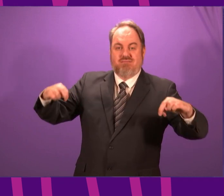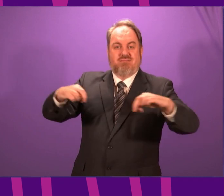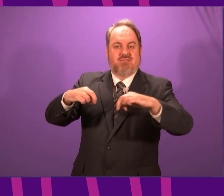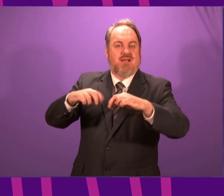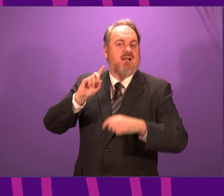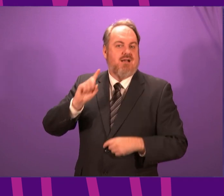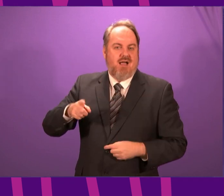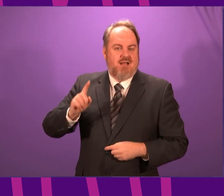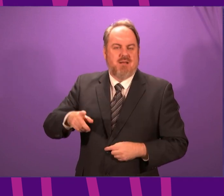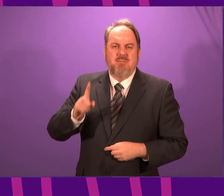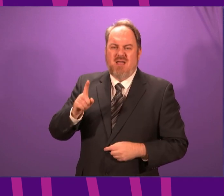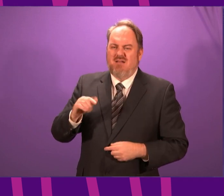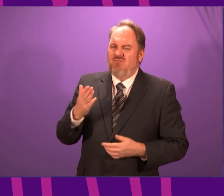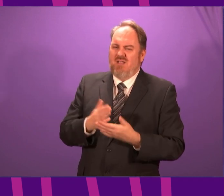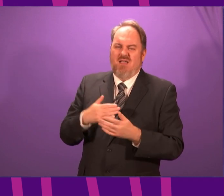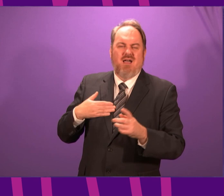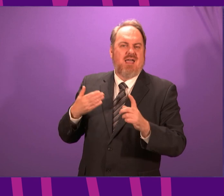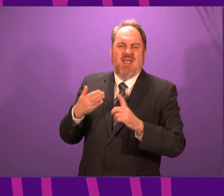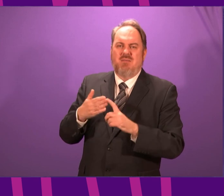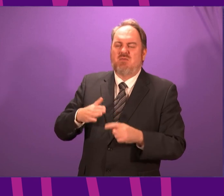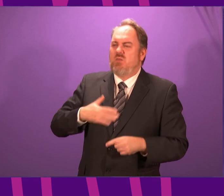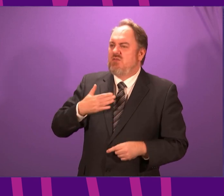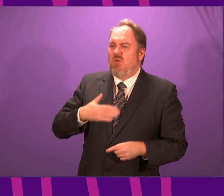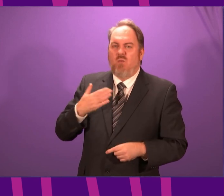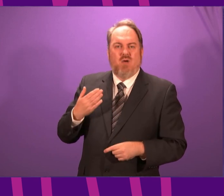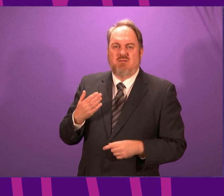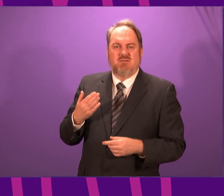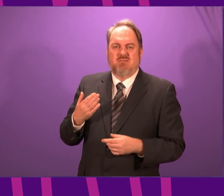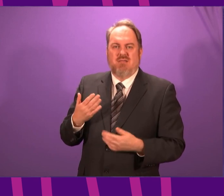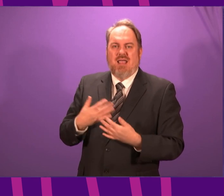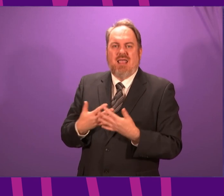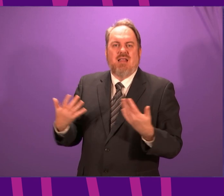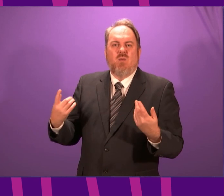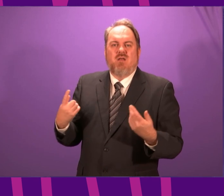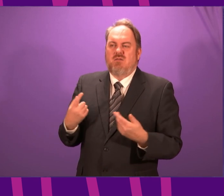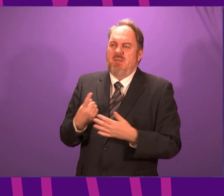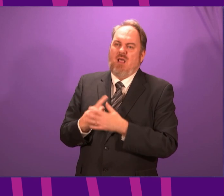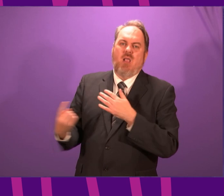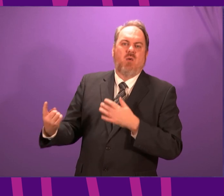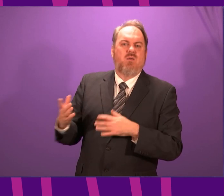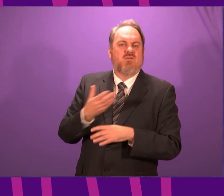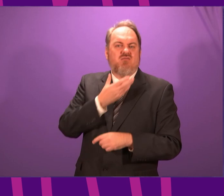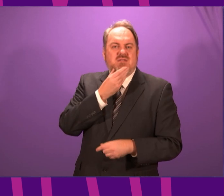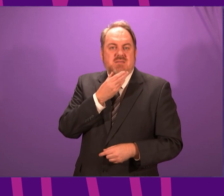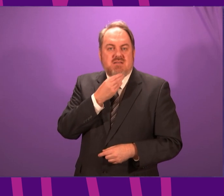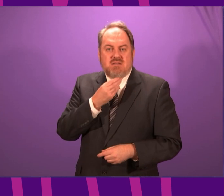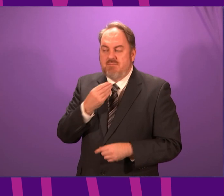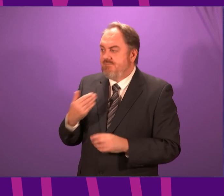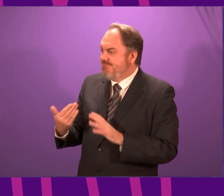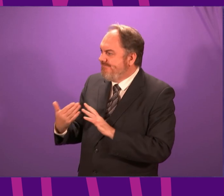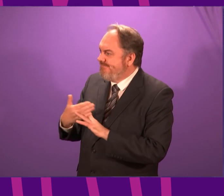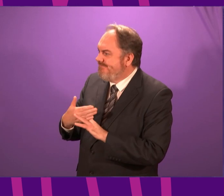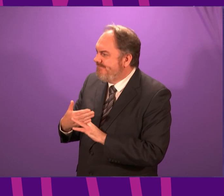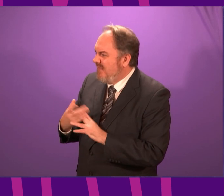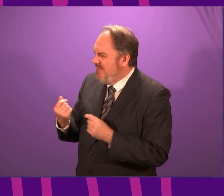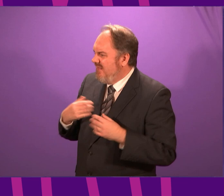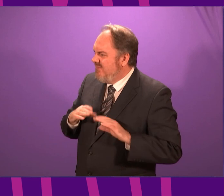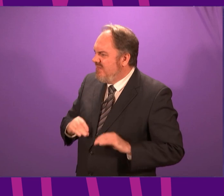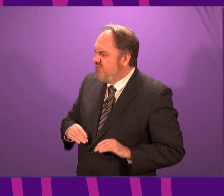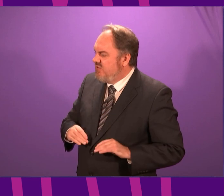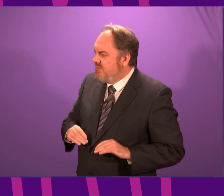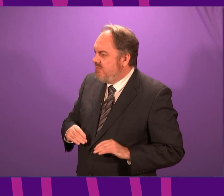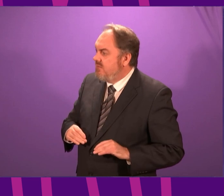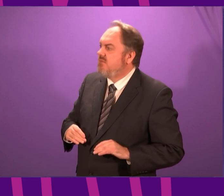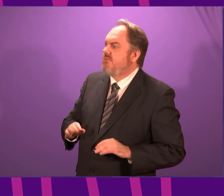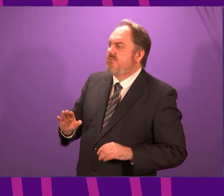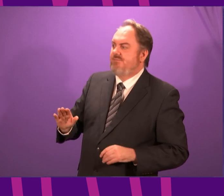alone. I'm just summing up, but yes, absolutely. Ian Smith. Thank you very much, Presiding Officer. I wonder if the member